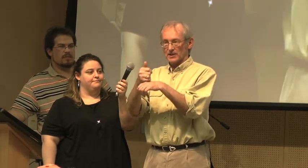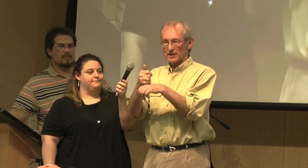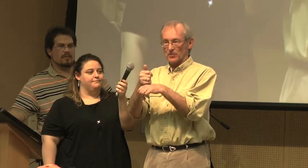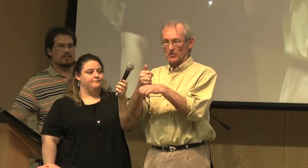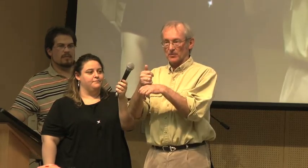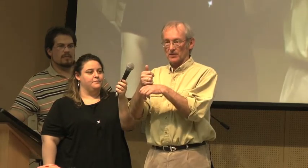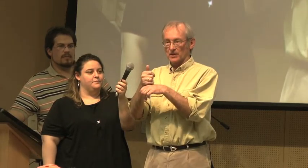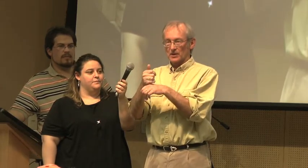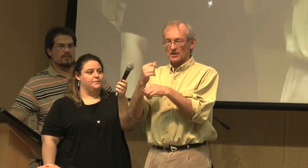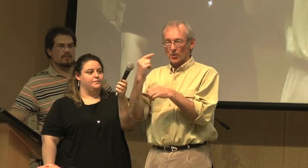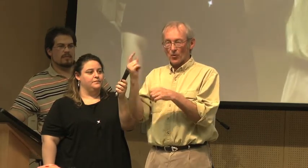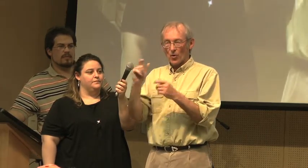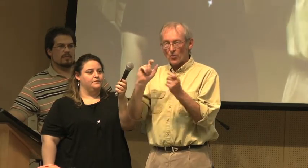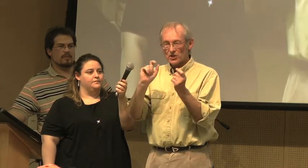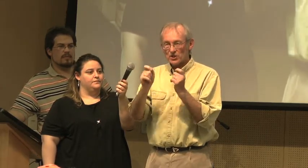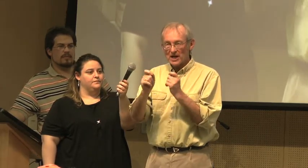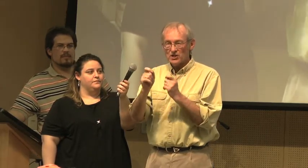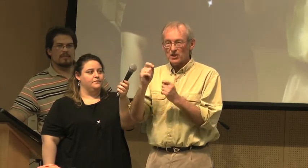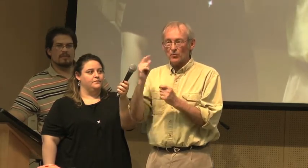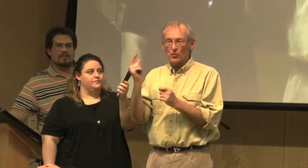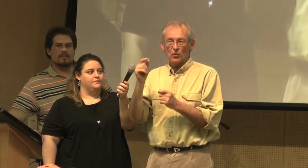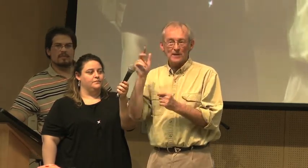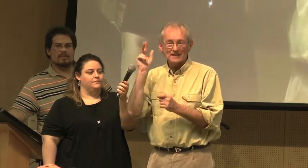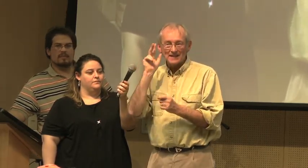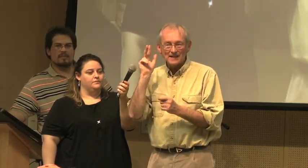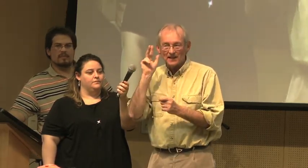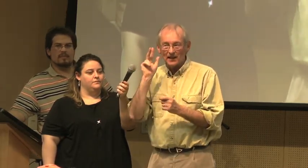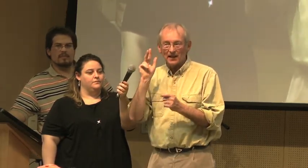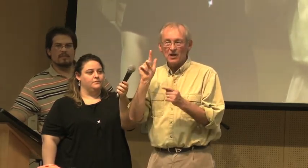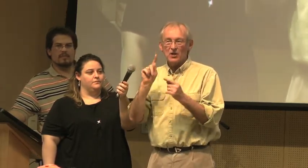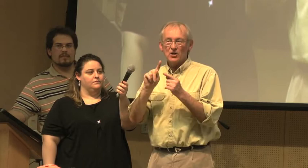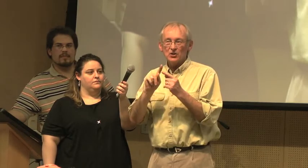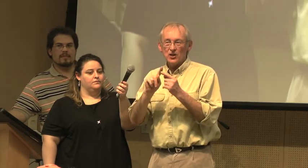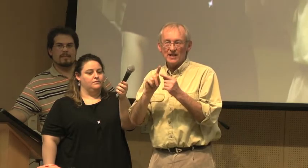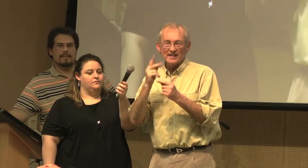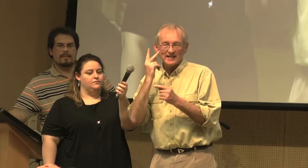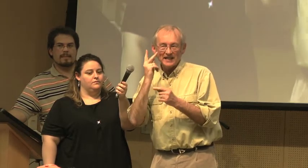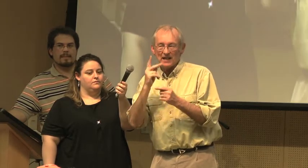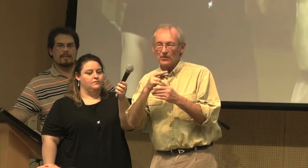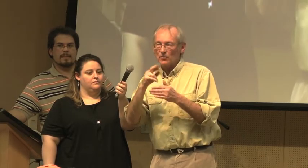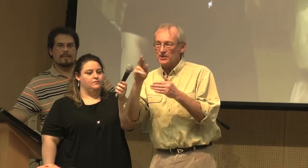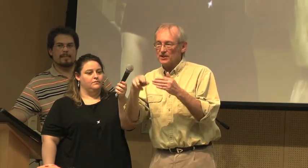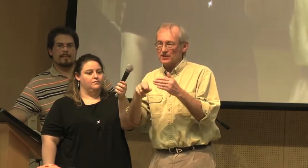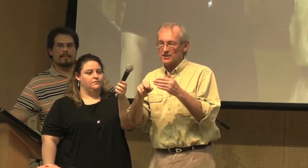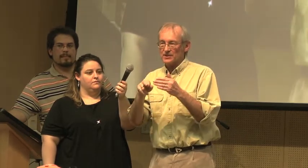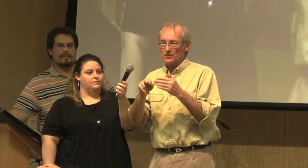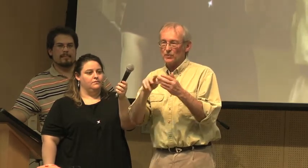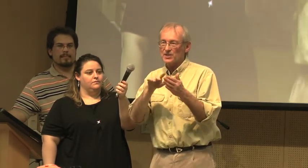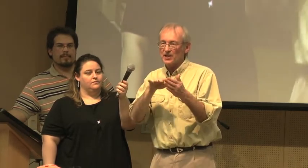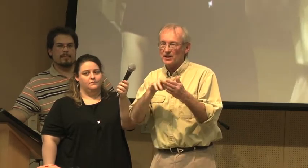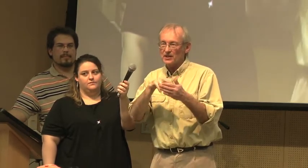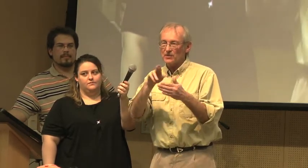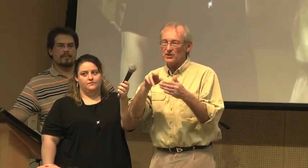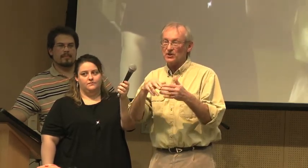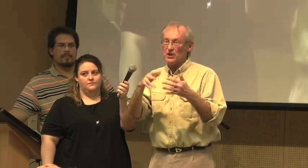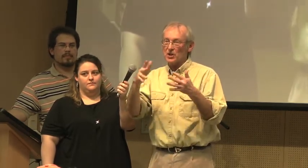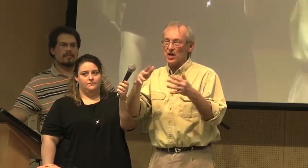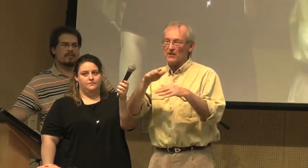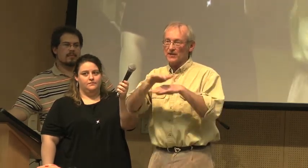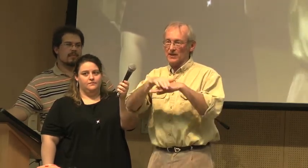set up. So we're always changing, we're always listening and seeing the results. We study the results a lot of the